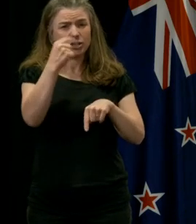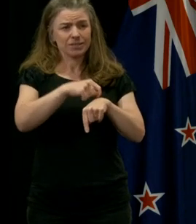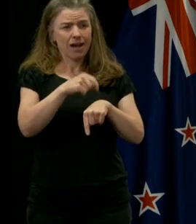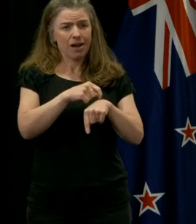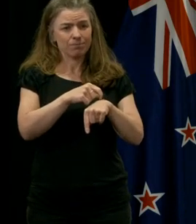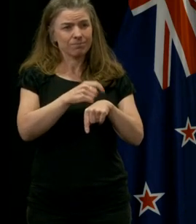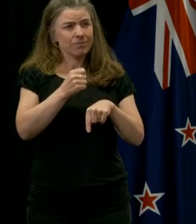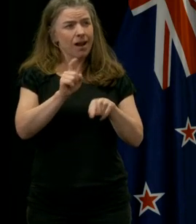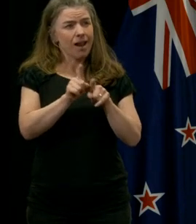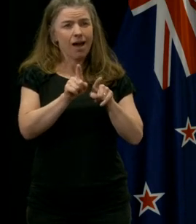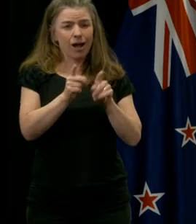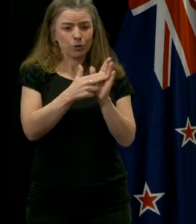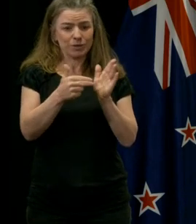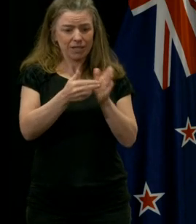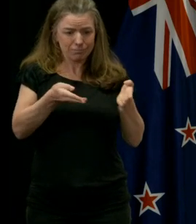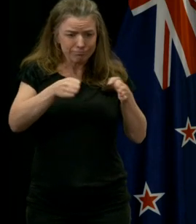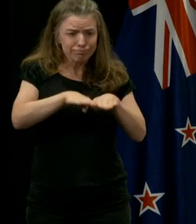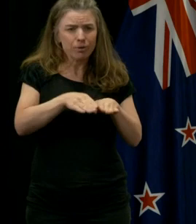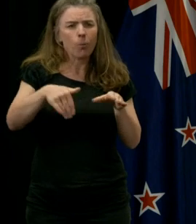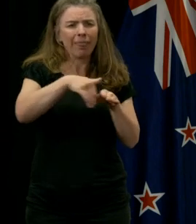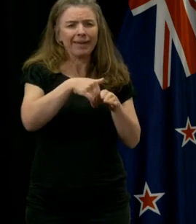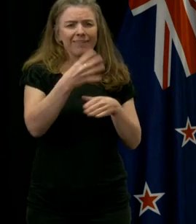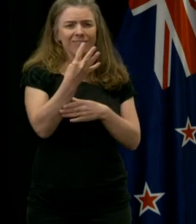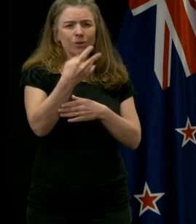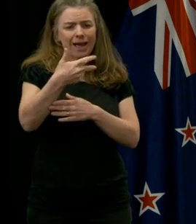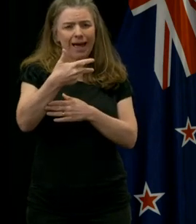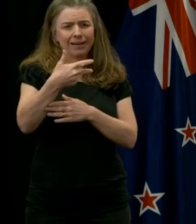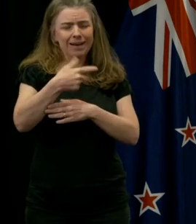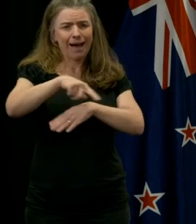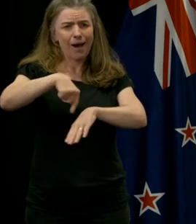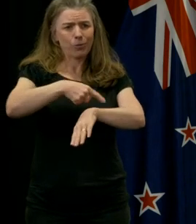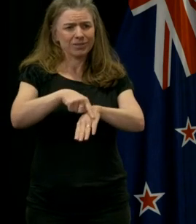shut down our country in the space of 48 hours, and I want to thank those who